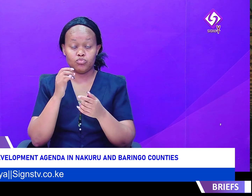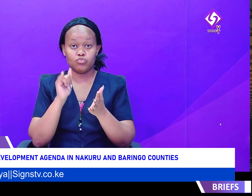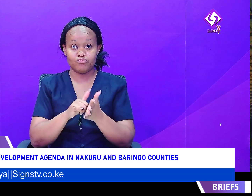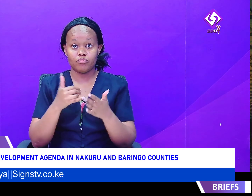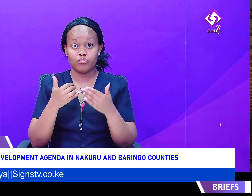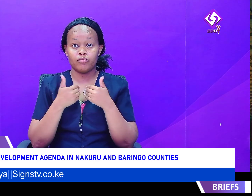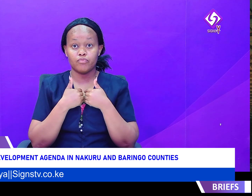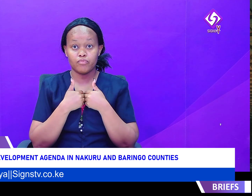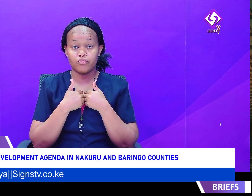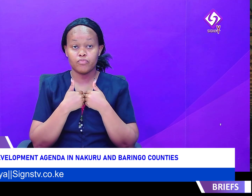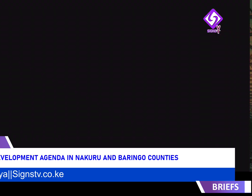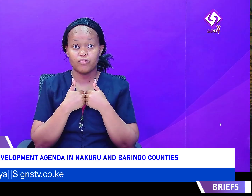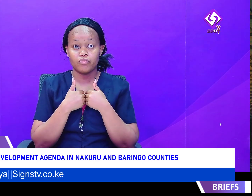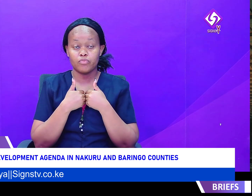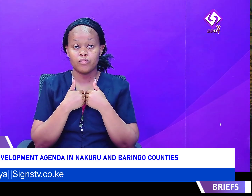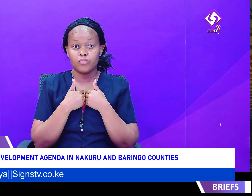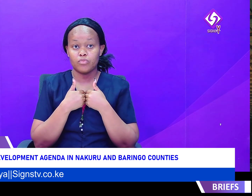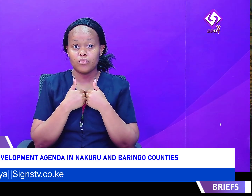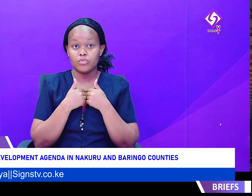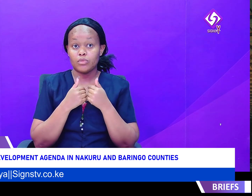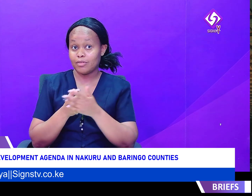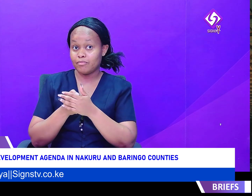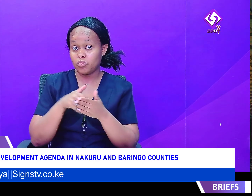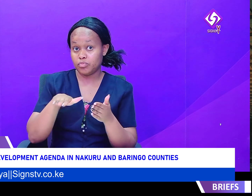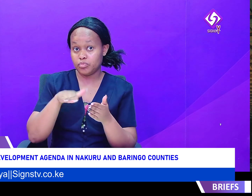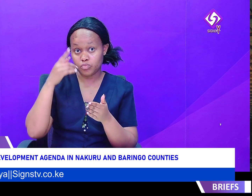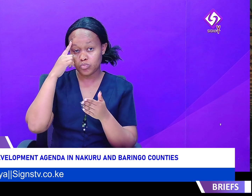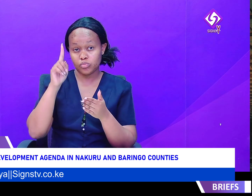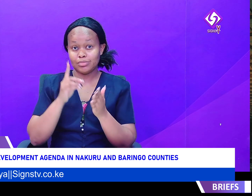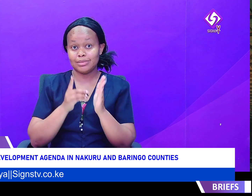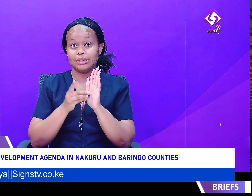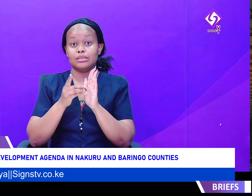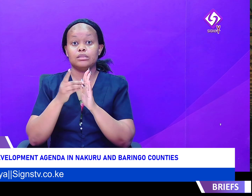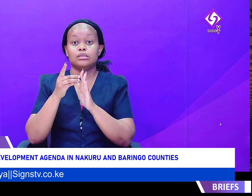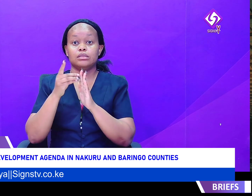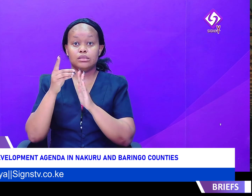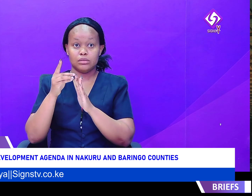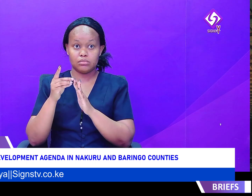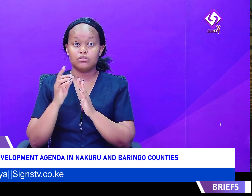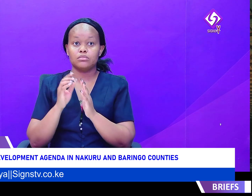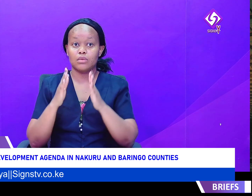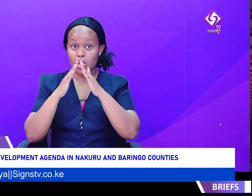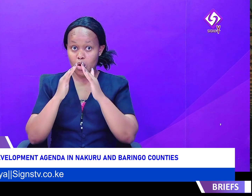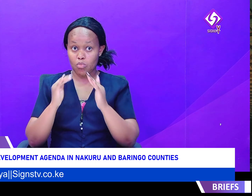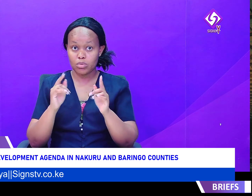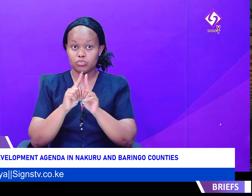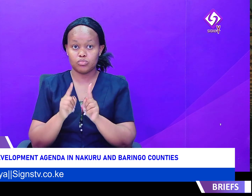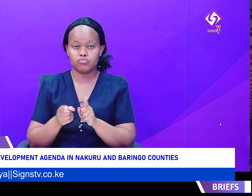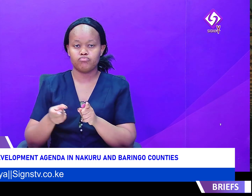The tour emphasized the government's commitment to initiating new projects and ensuring the completion of those that